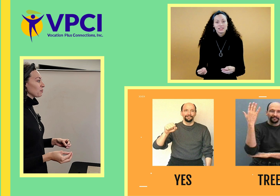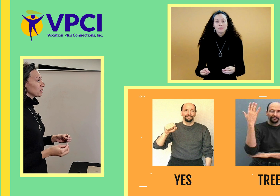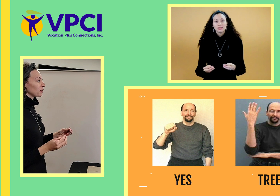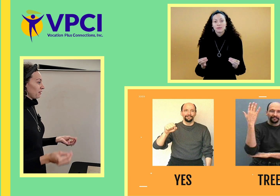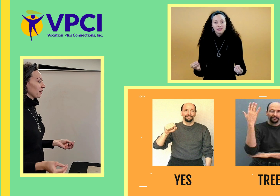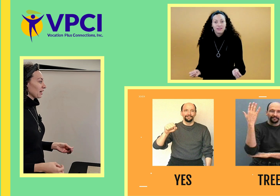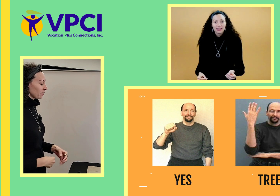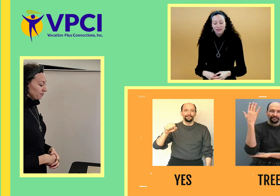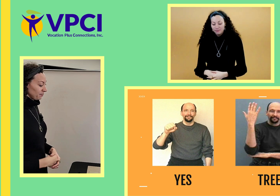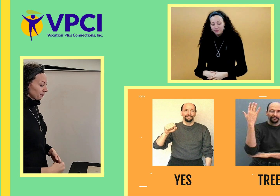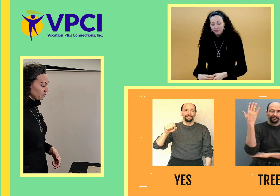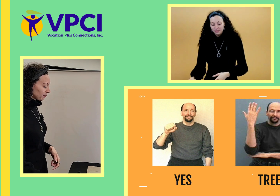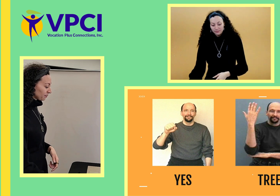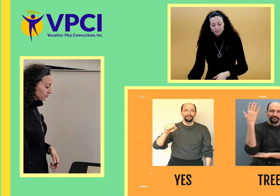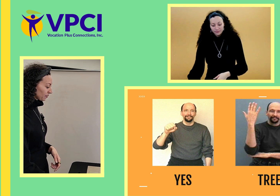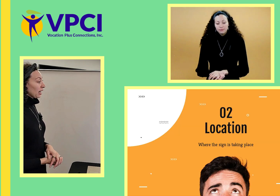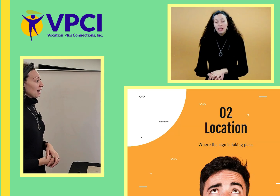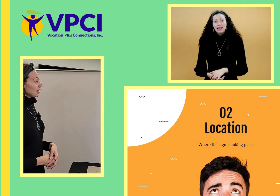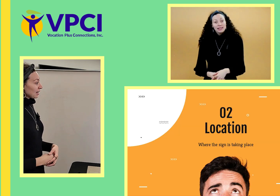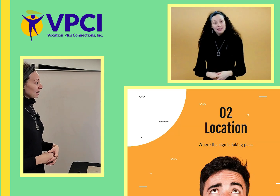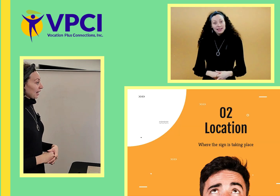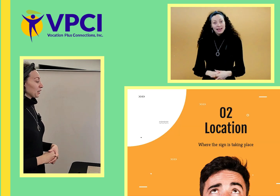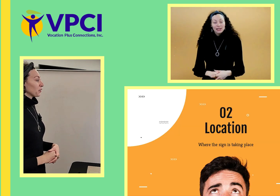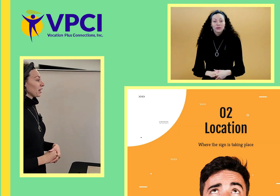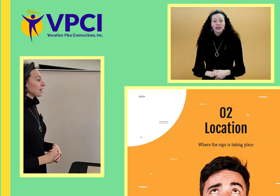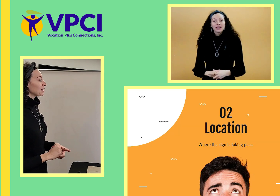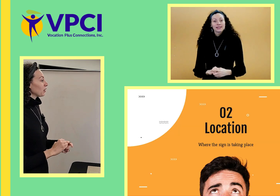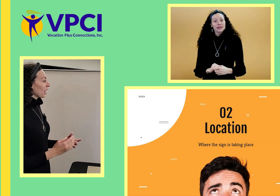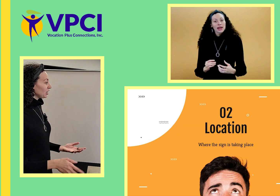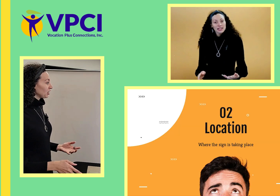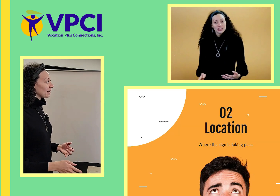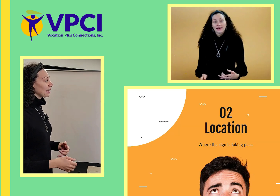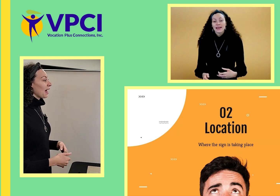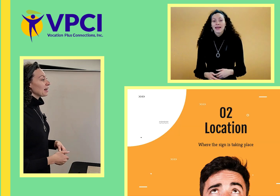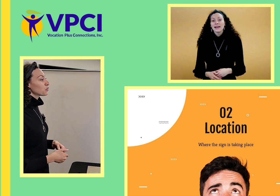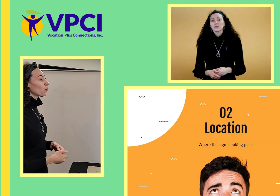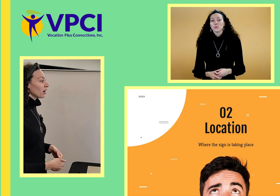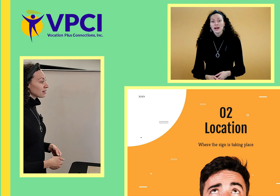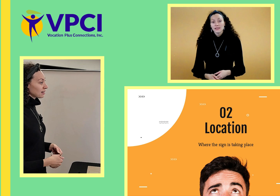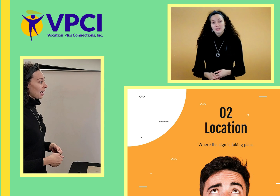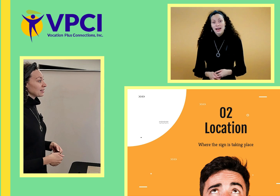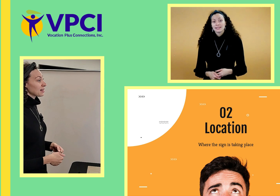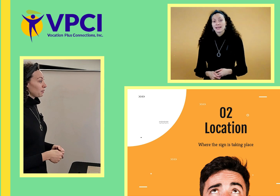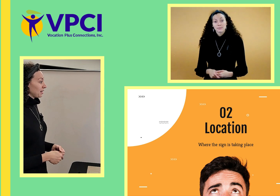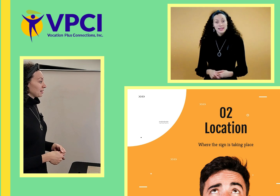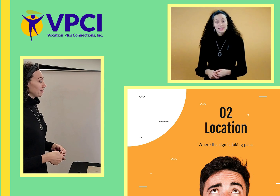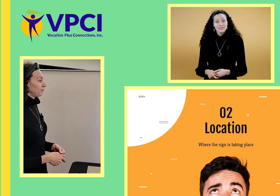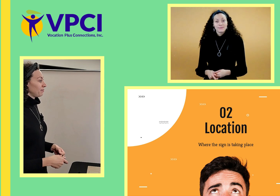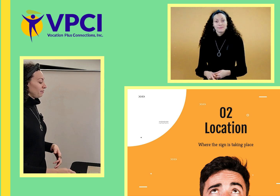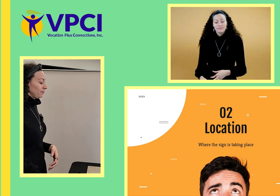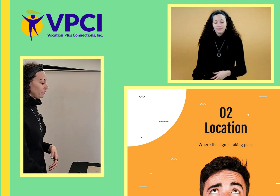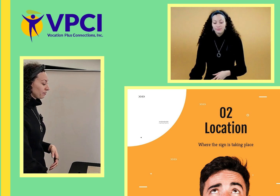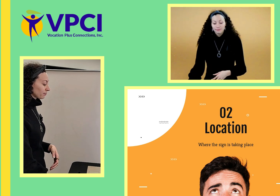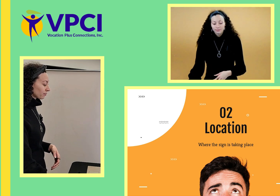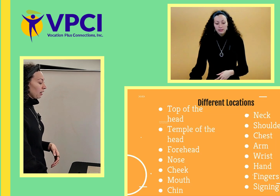hand shapes specifically. The second category is the location, and that is where the sign takes place.